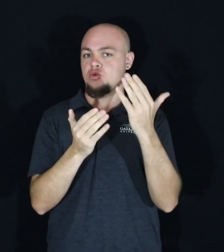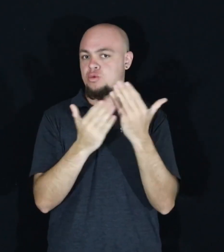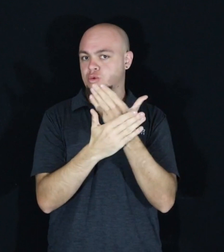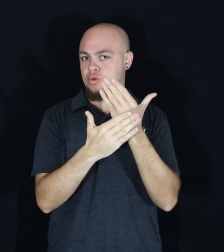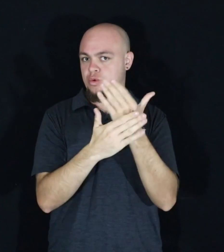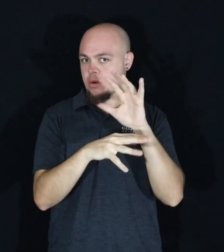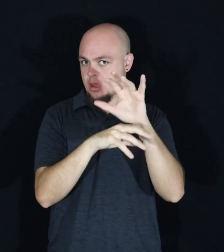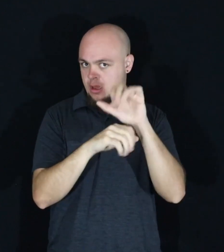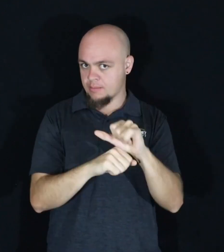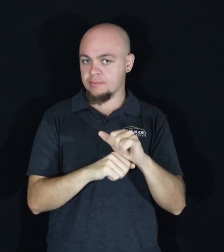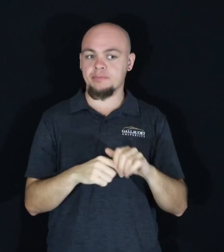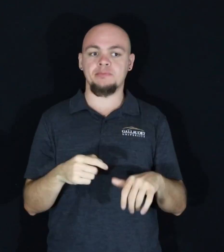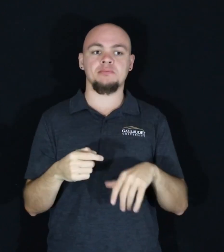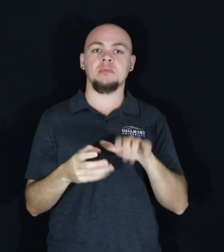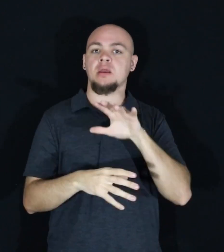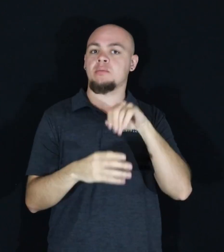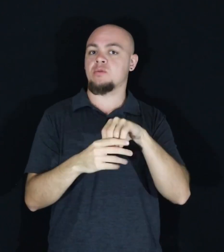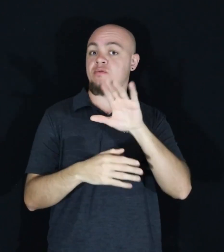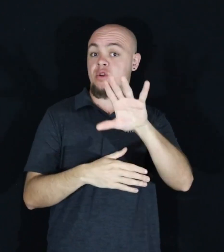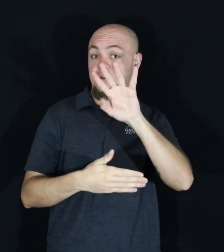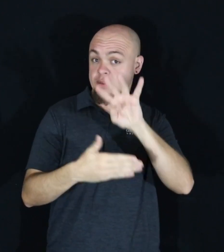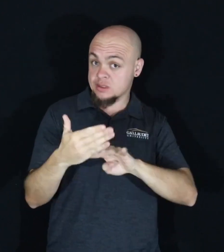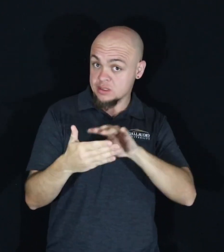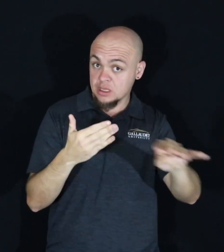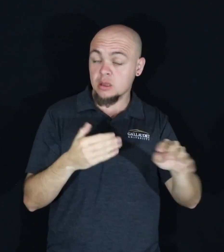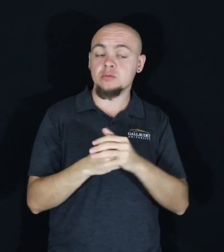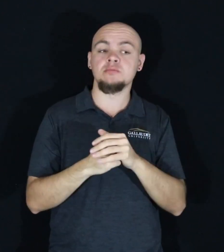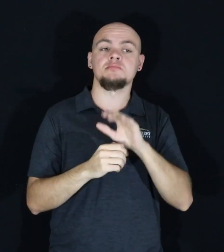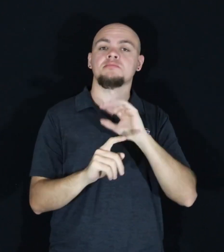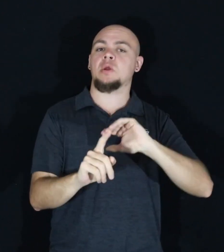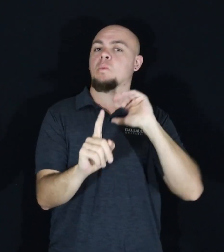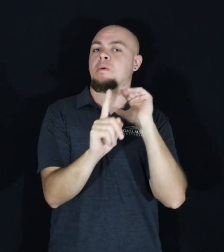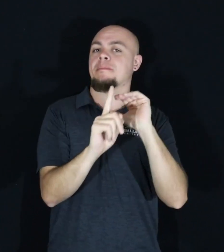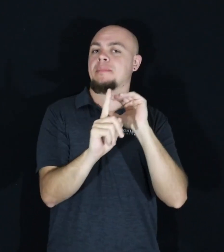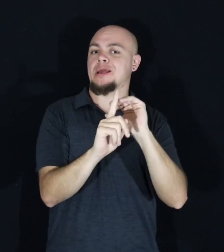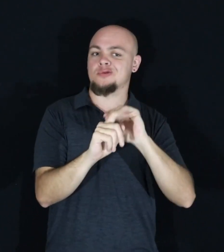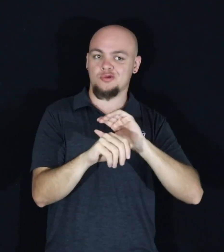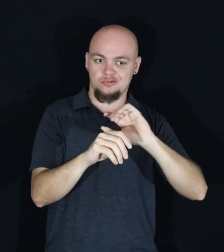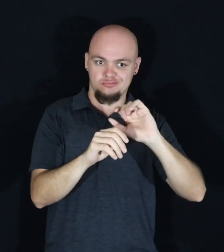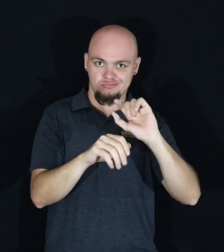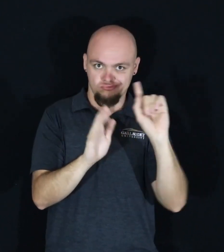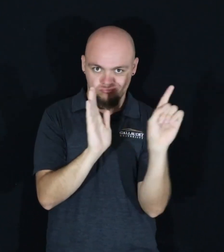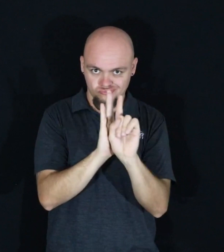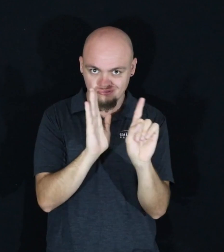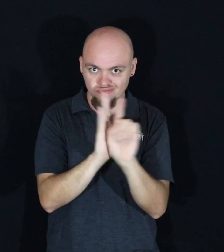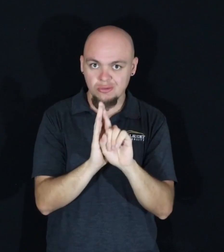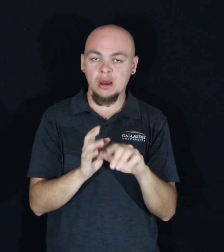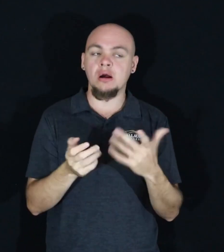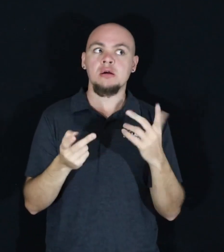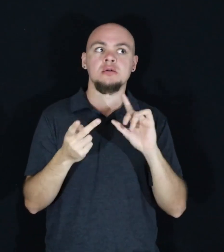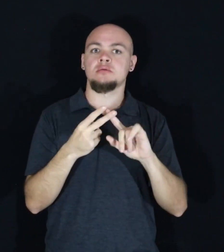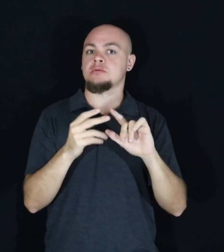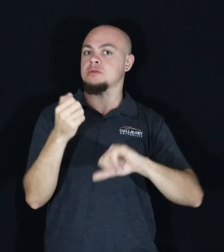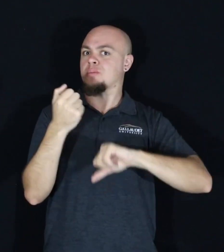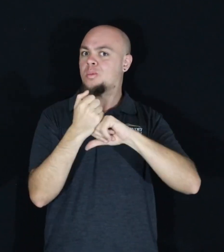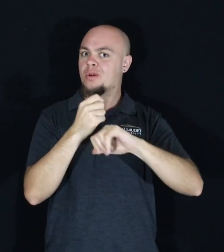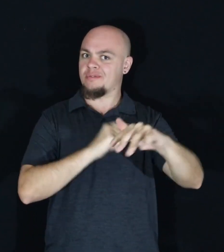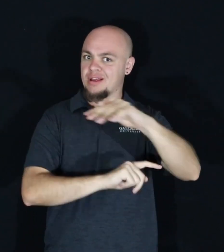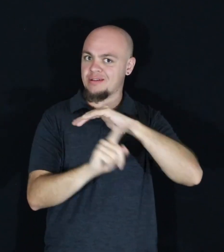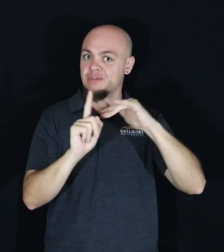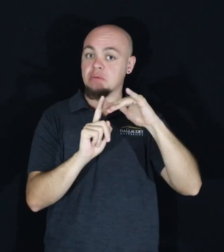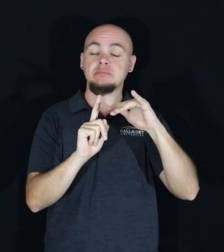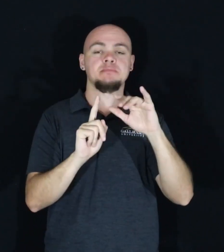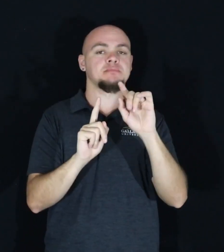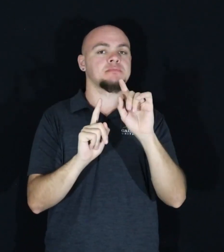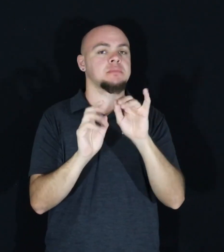habit. Make it part of your schedule, set reminders, create a supportive environment. And